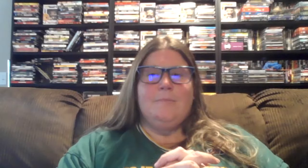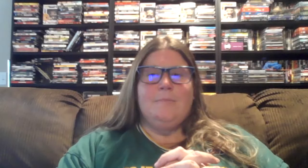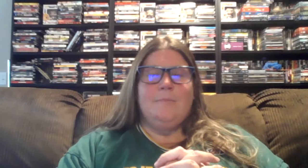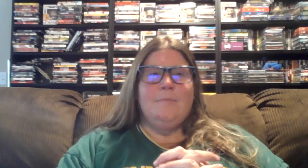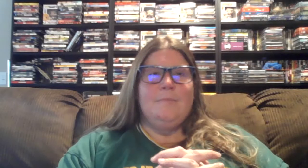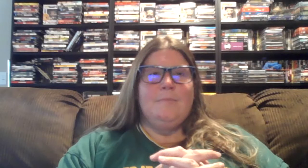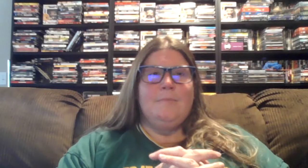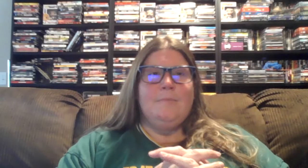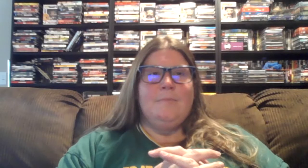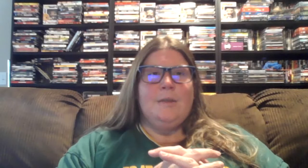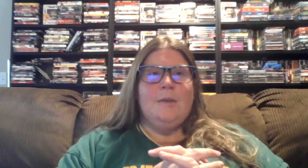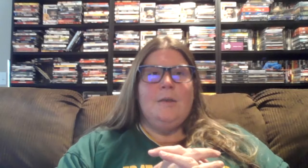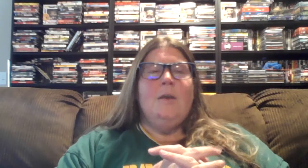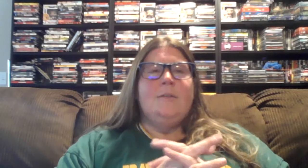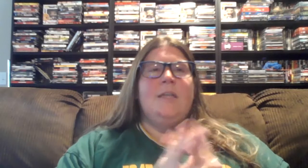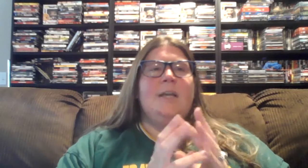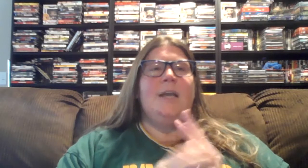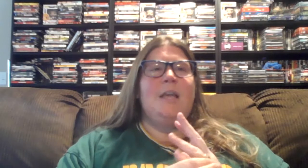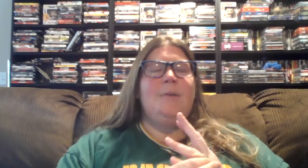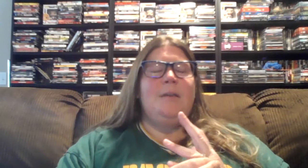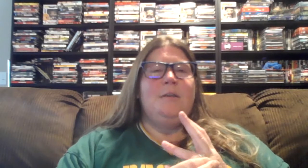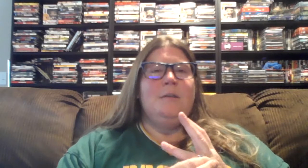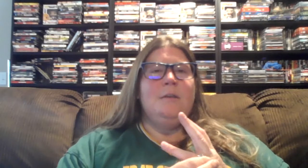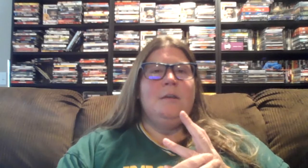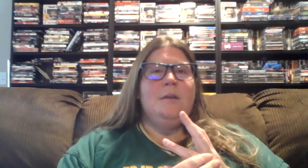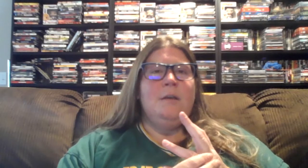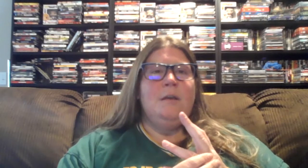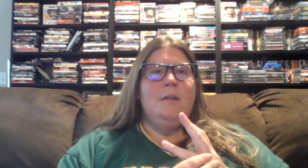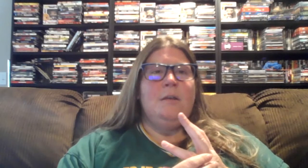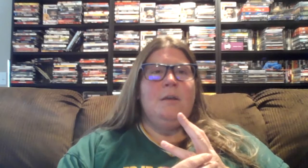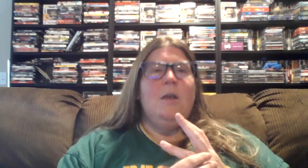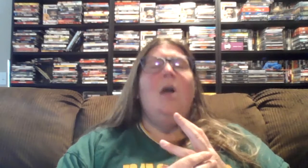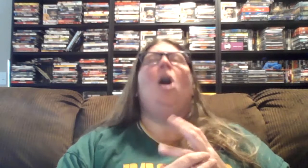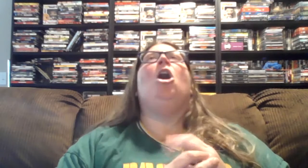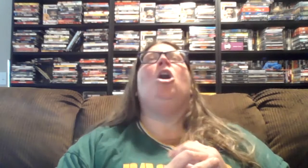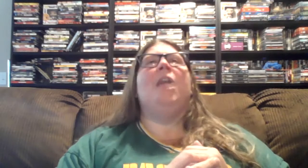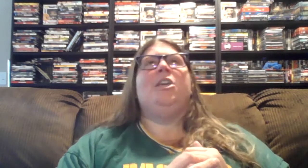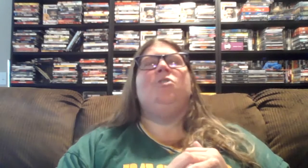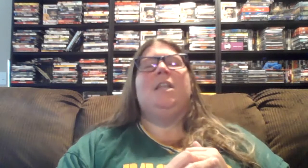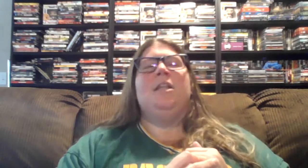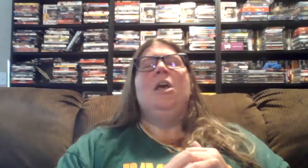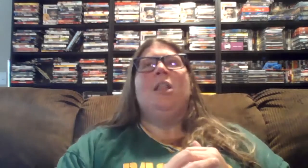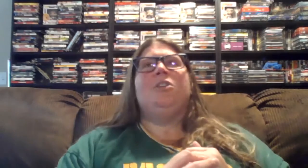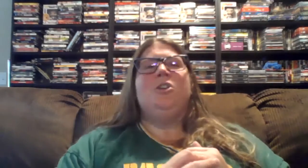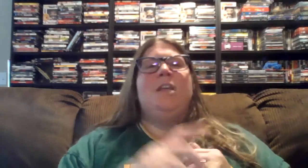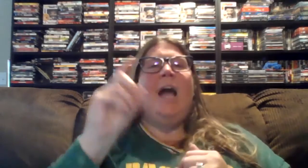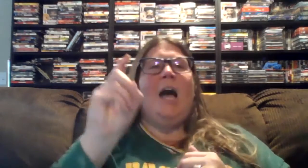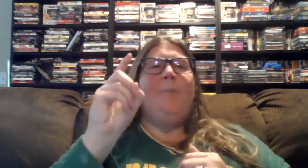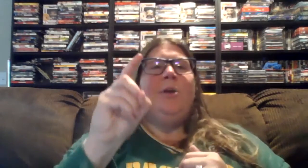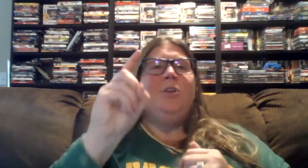Medical attention. Say that again, Damien. Medical attention if the athlete gets hurt. So you need help. You